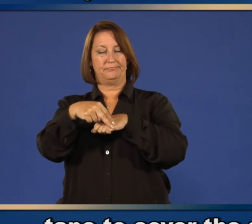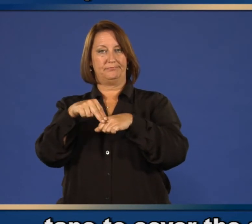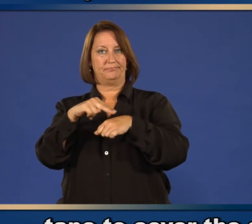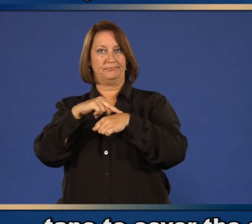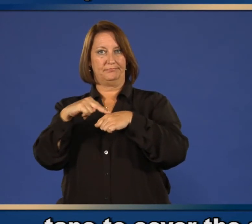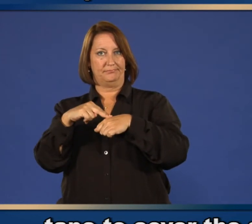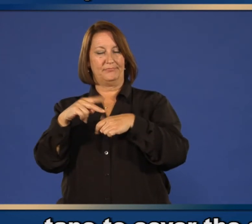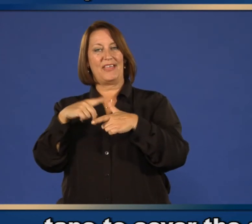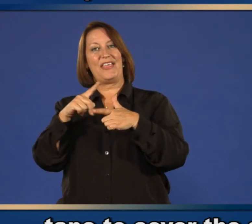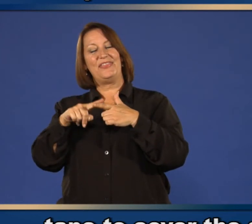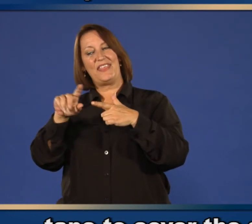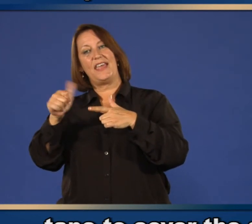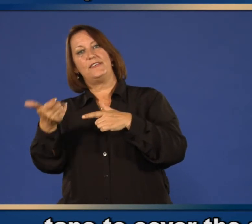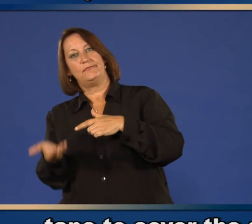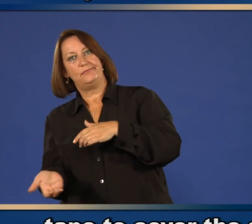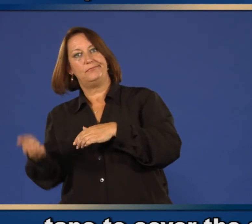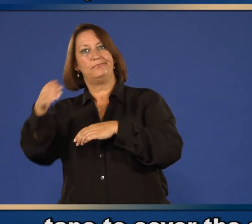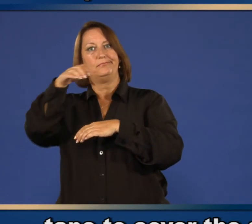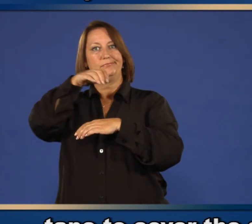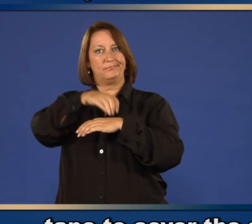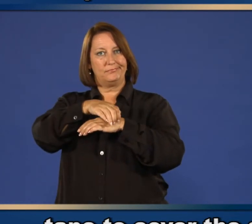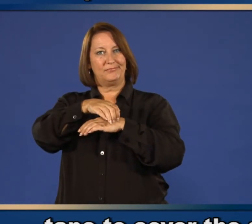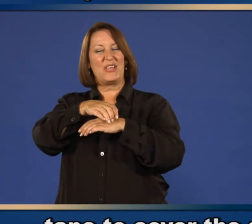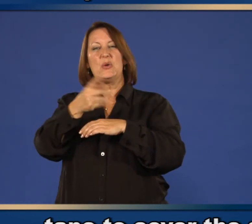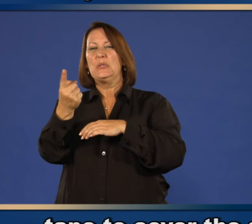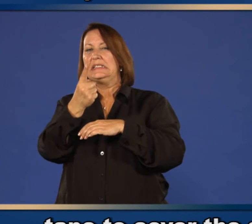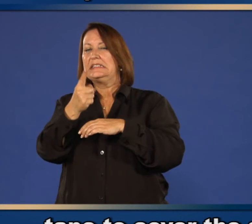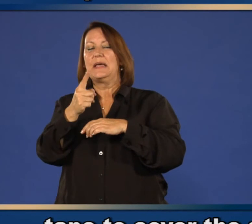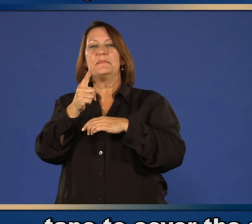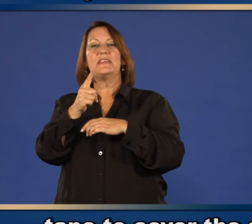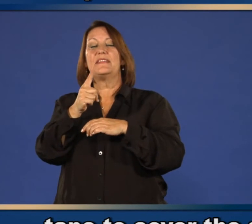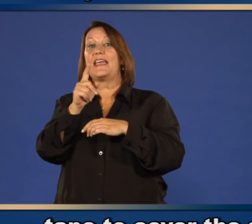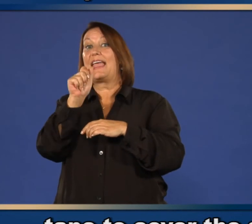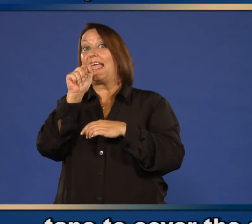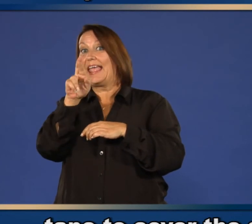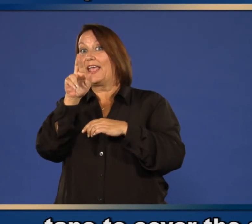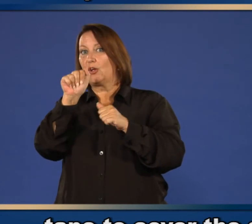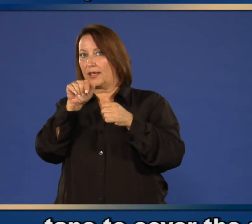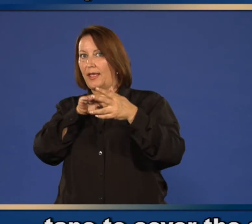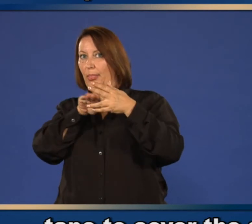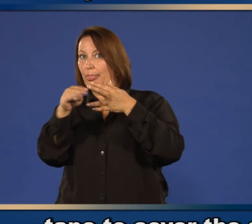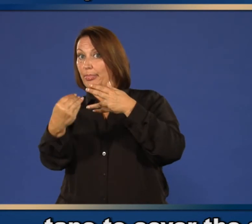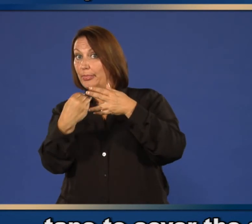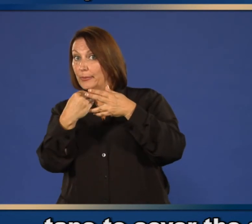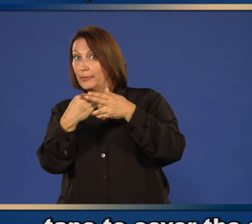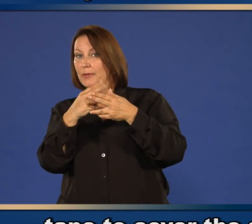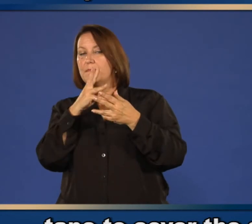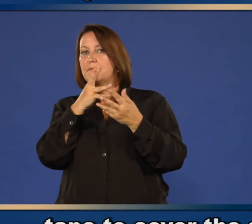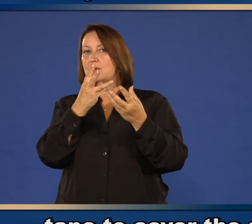with a semi-permeable dressing and shirt when at work in a healthcare setting.